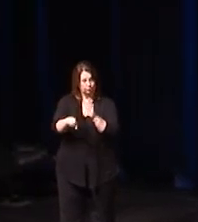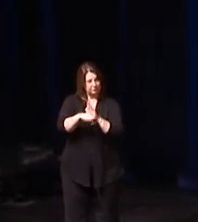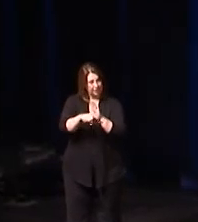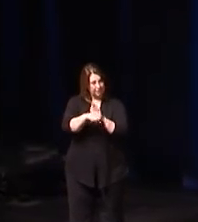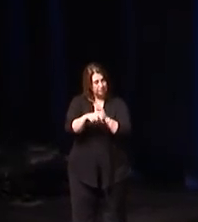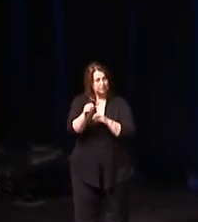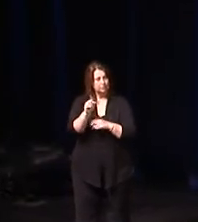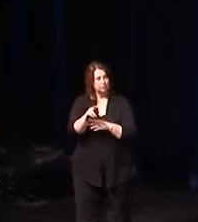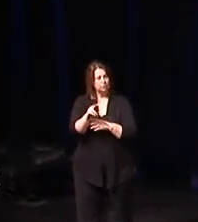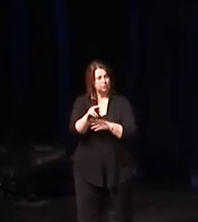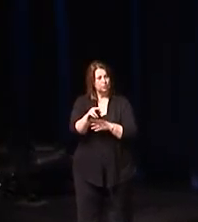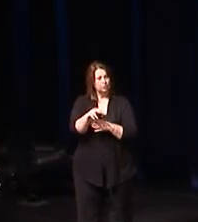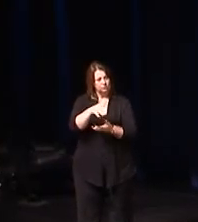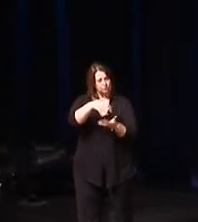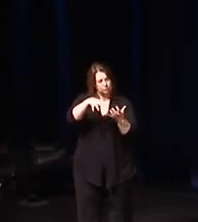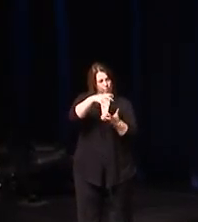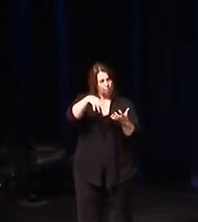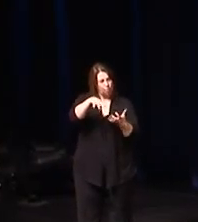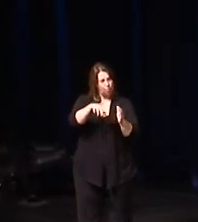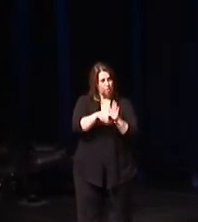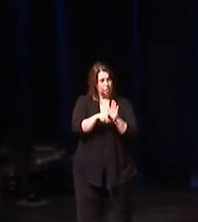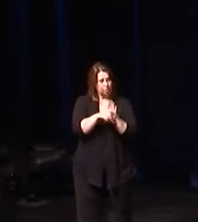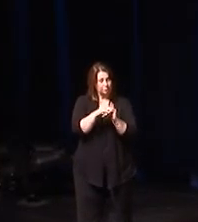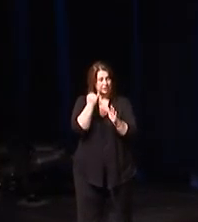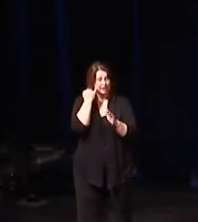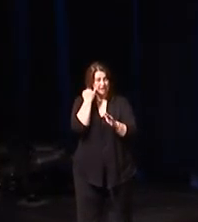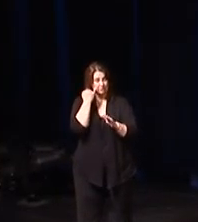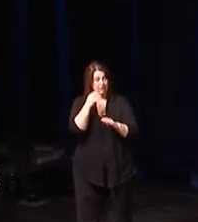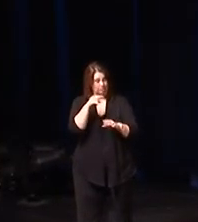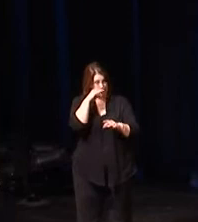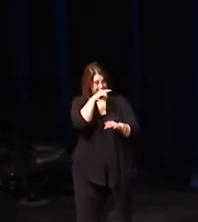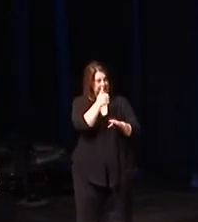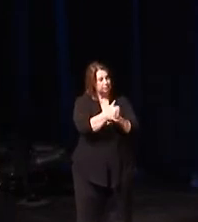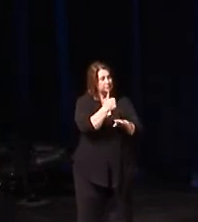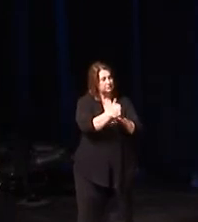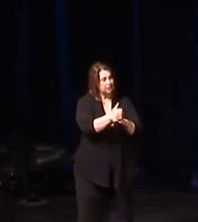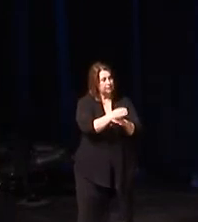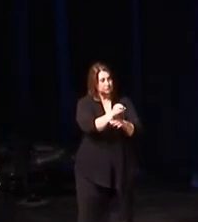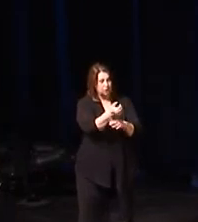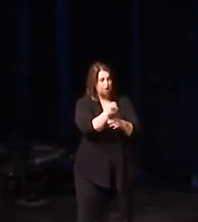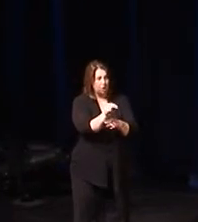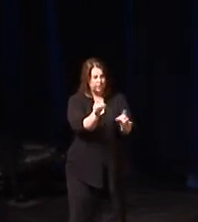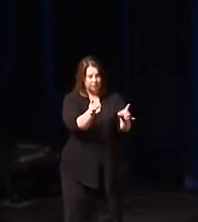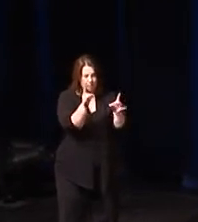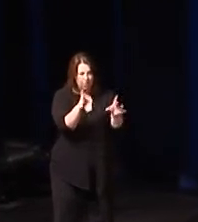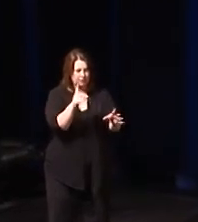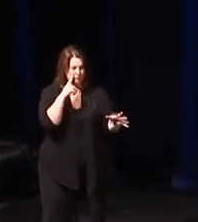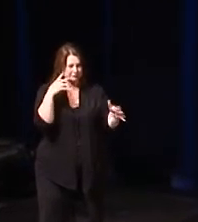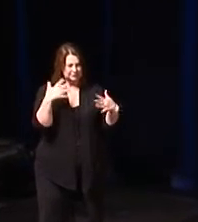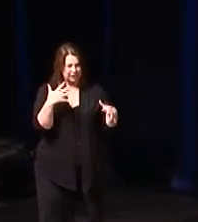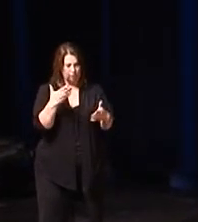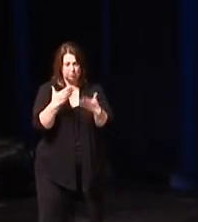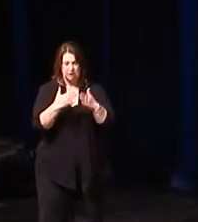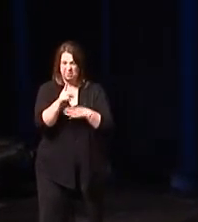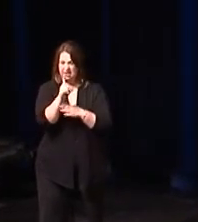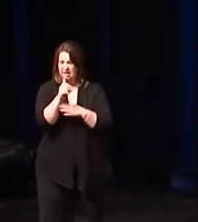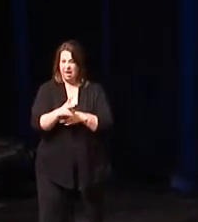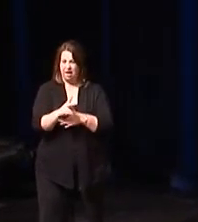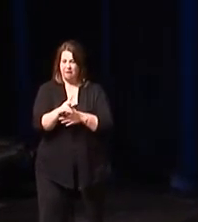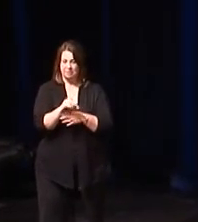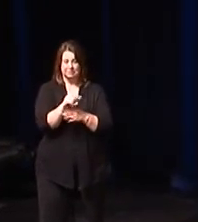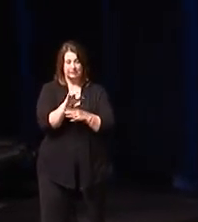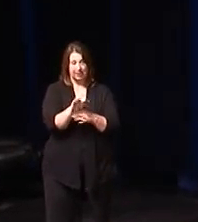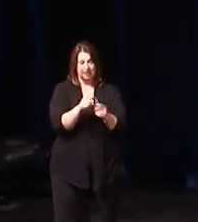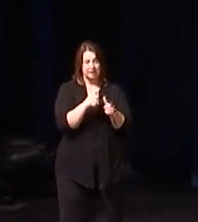child initiates the dreaded sound. He turns it on himself. Maybe just for half a second, then